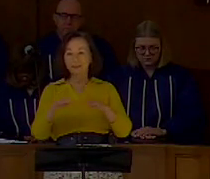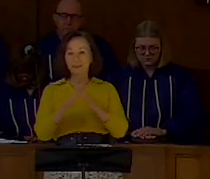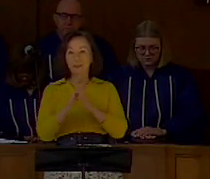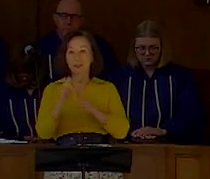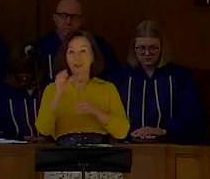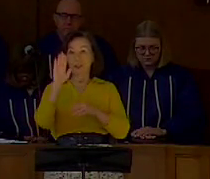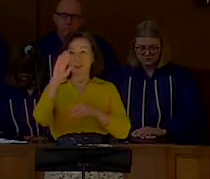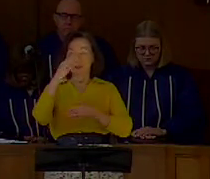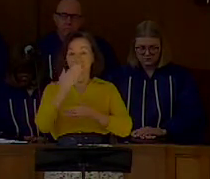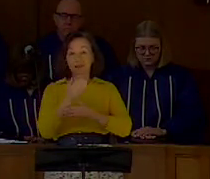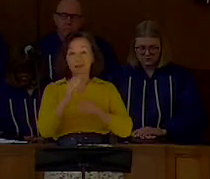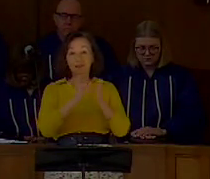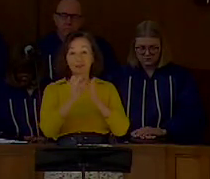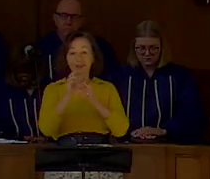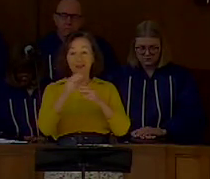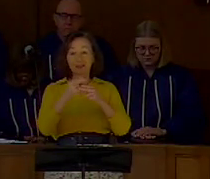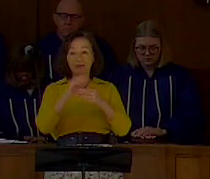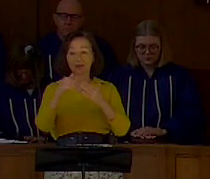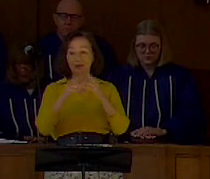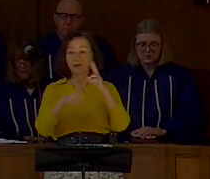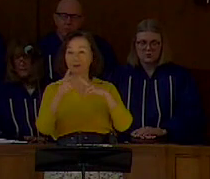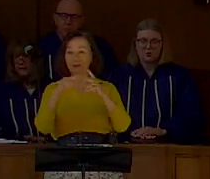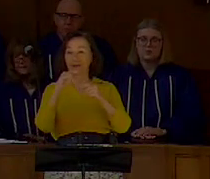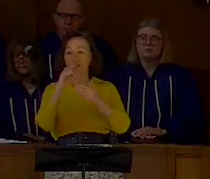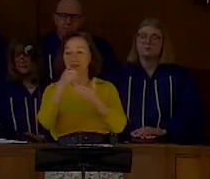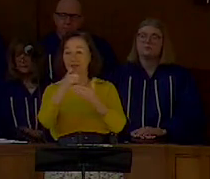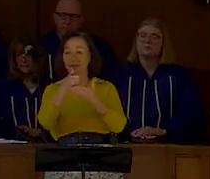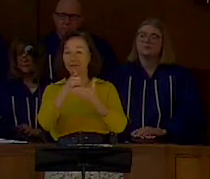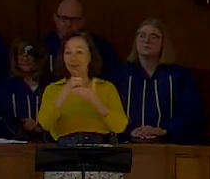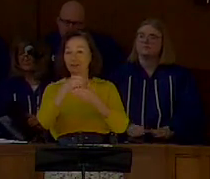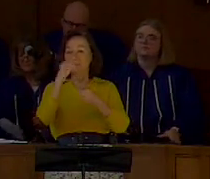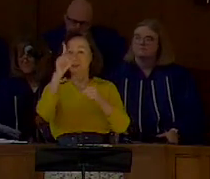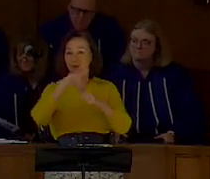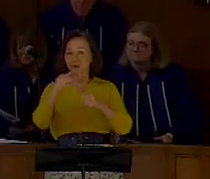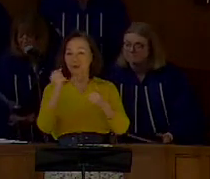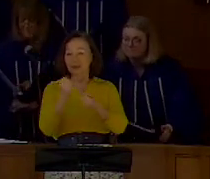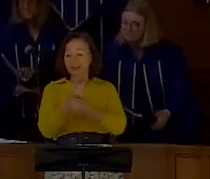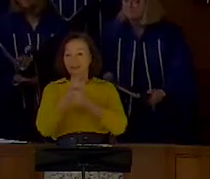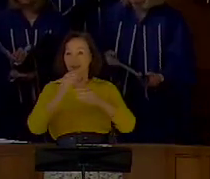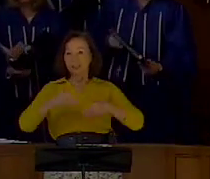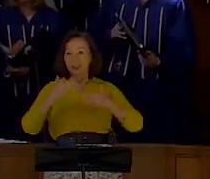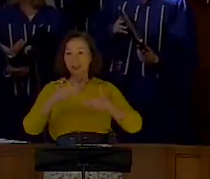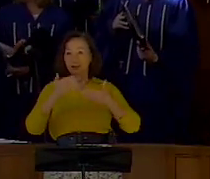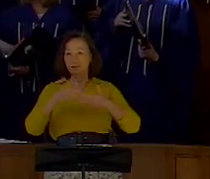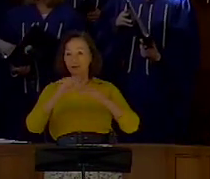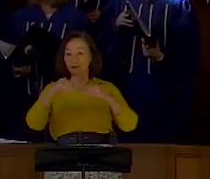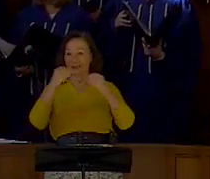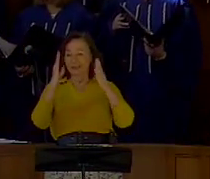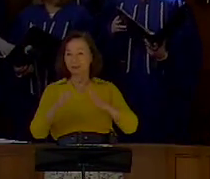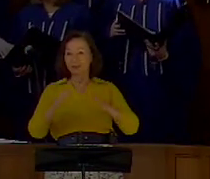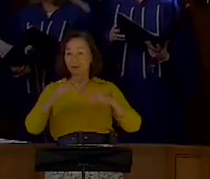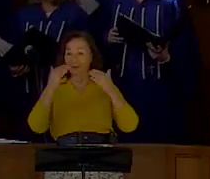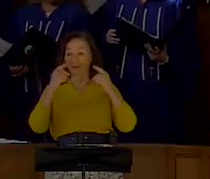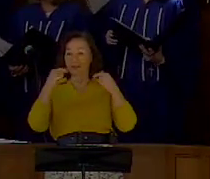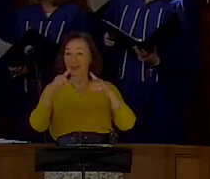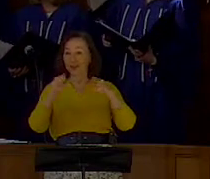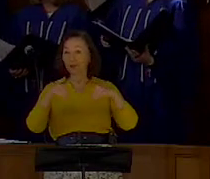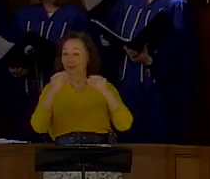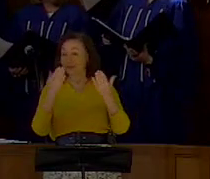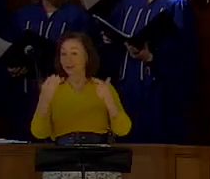In your son Jesus' name, and everyone said, amen. Remember, the Lord loves a cheerful giver, so smile as you give today. Thank you, sweetie.